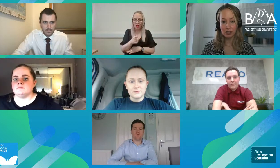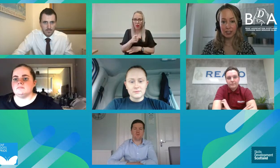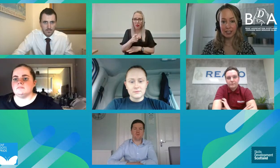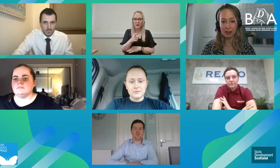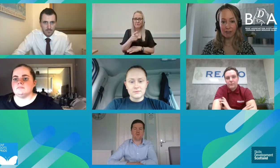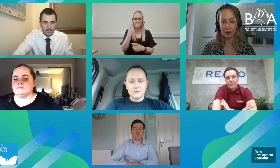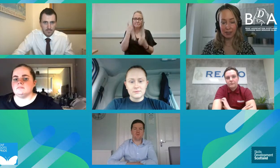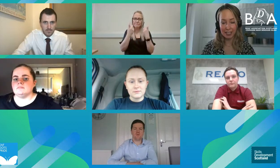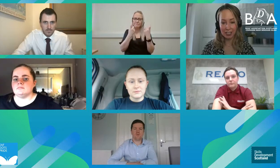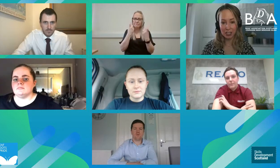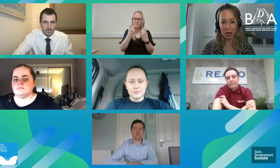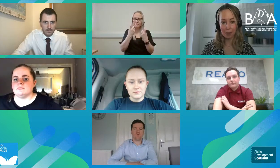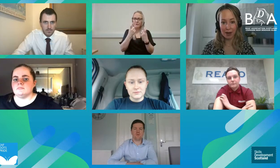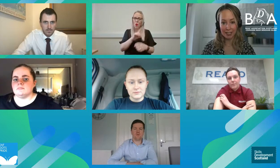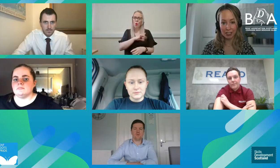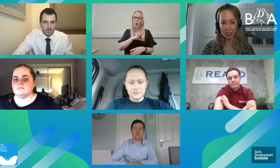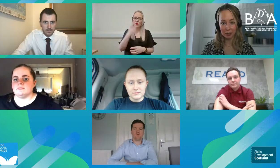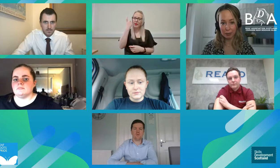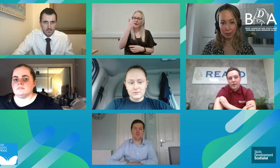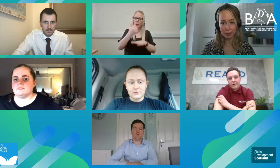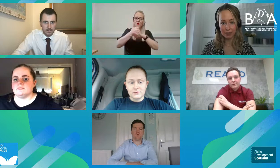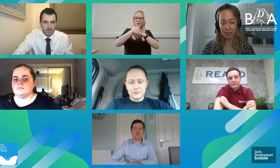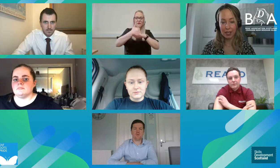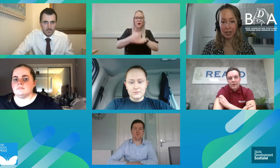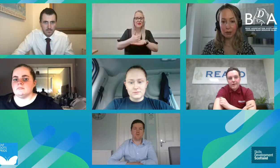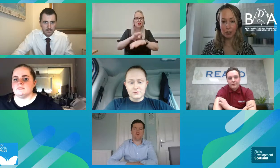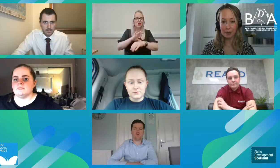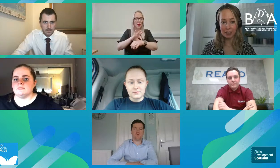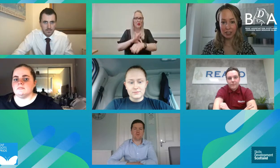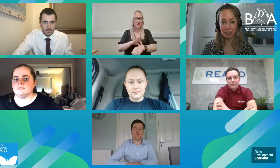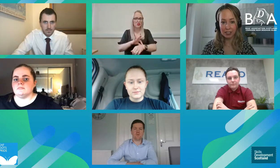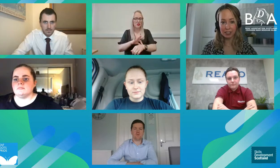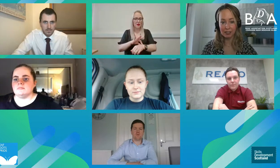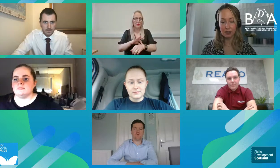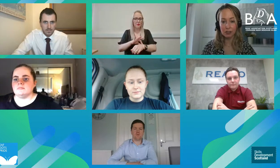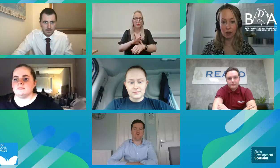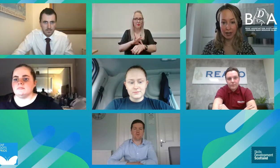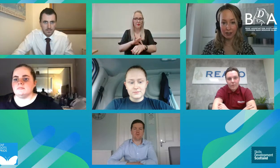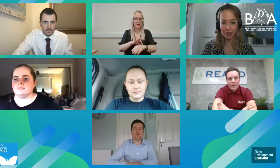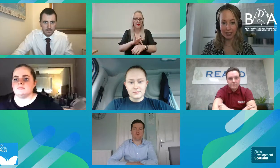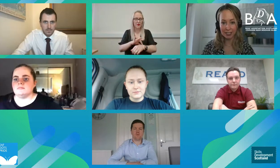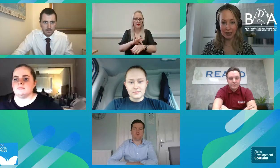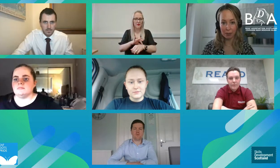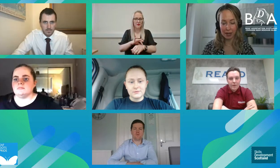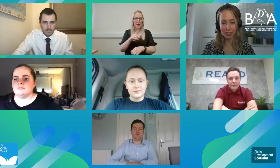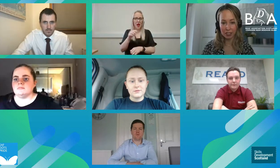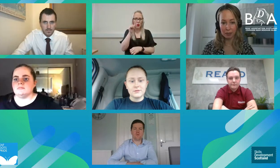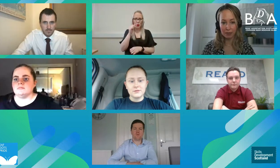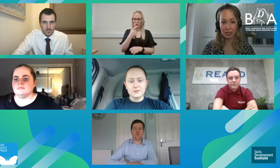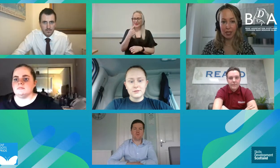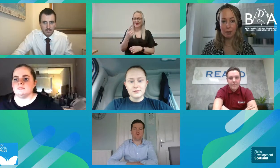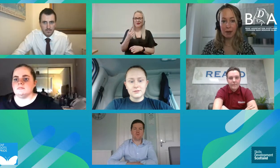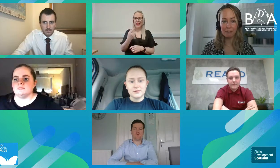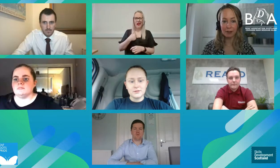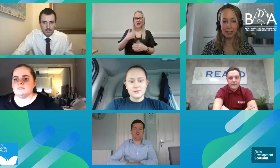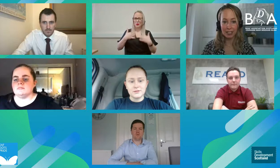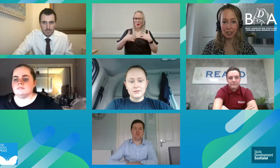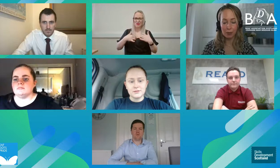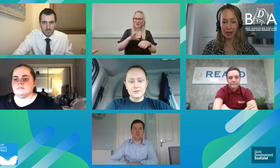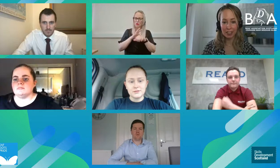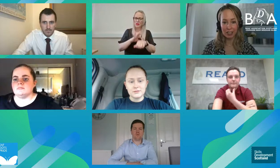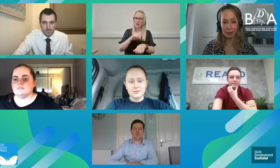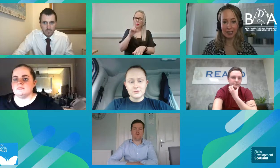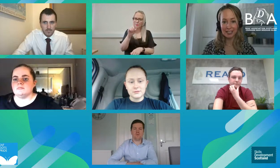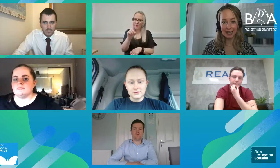really do consider a foundation apprenticeship. I know you mentioned if you're not interested in an apprenticeship, but a